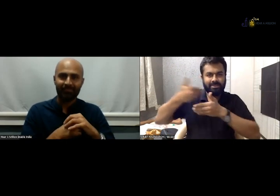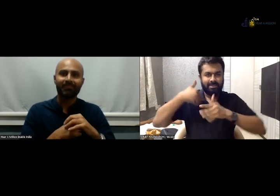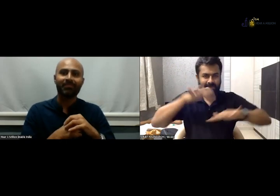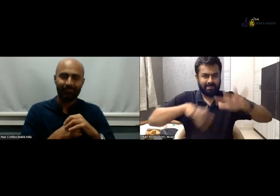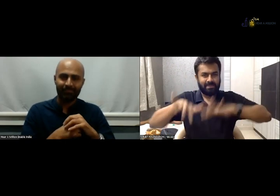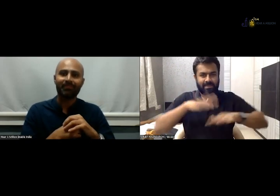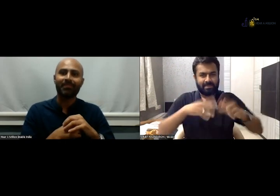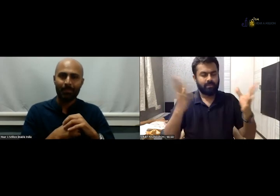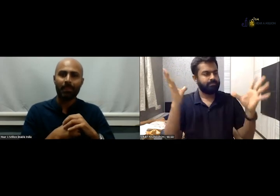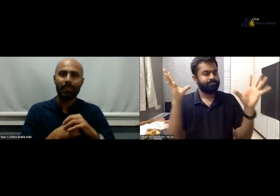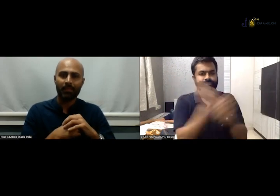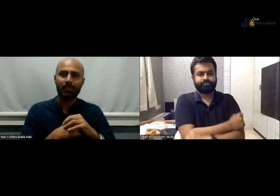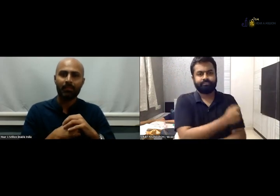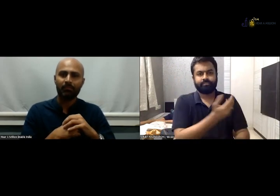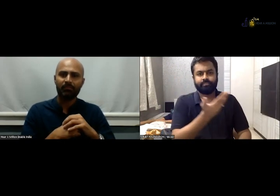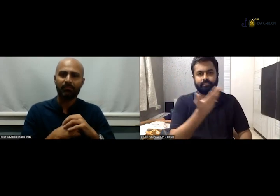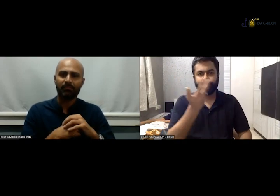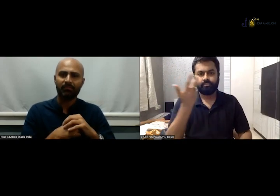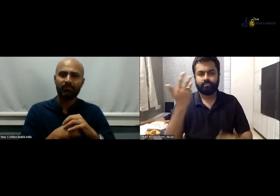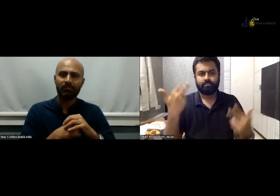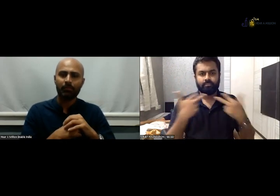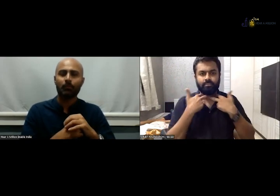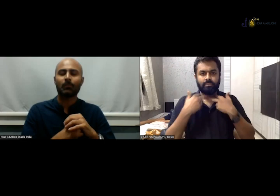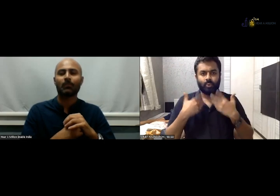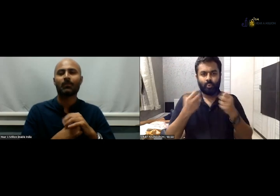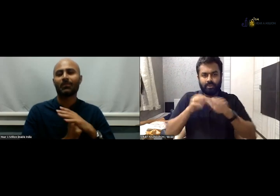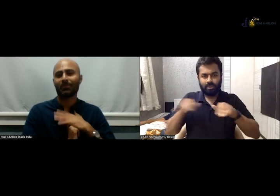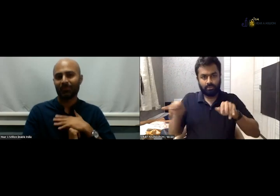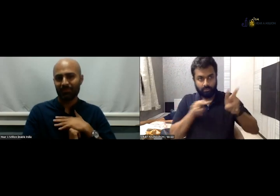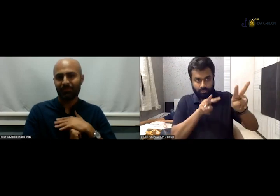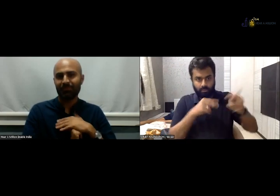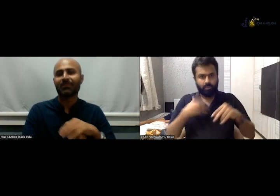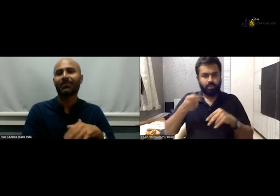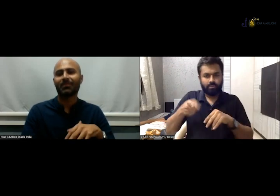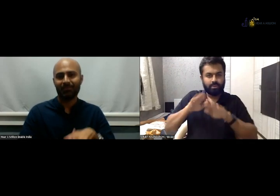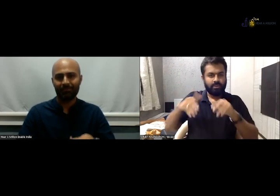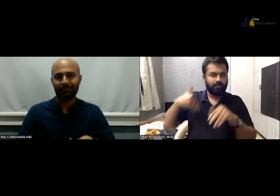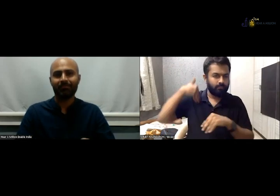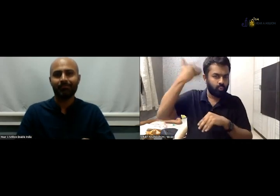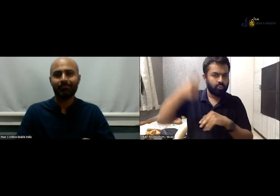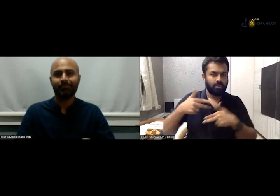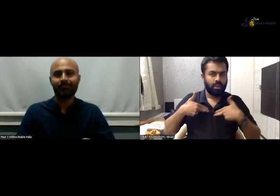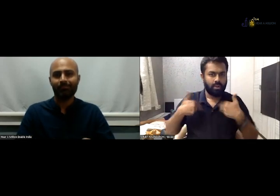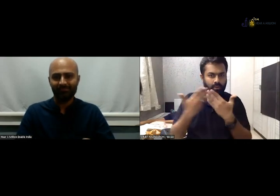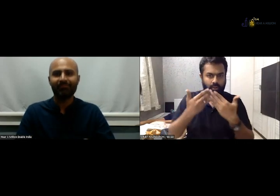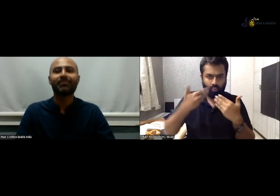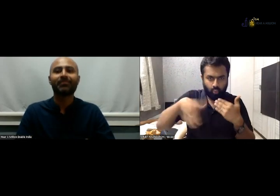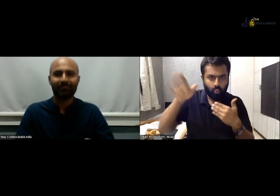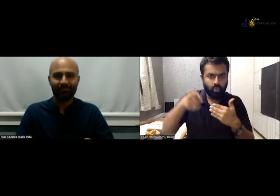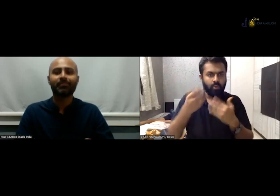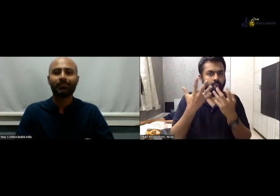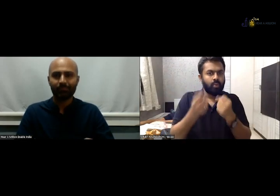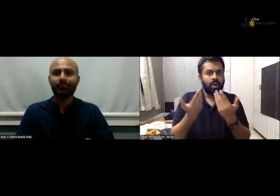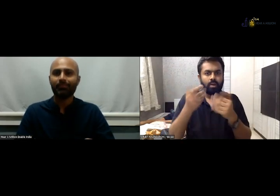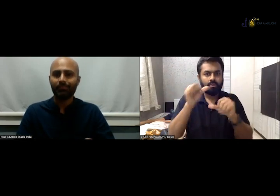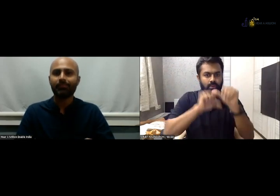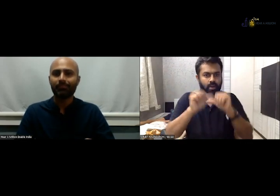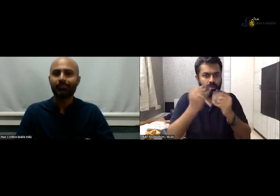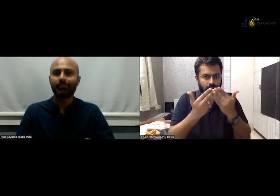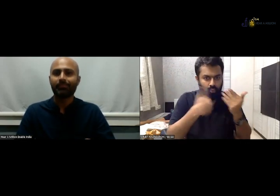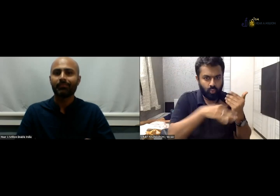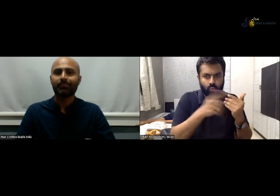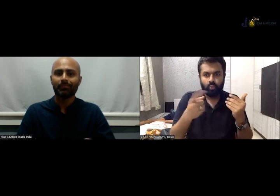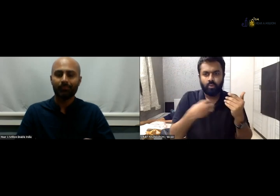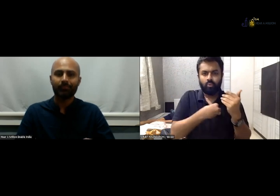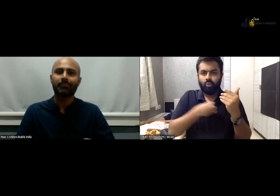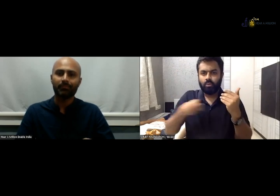program and I was thinking to invite the other guests as well, but now she's no more. I wanted my student to see that she